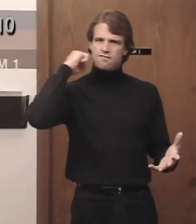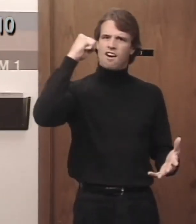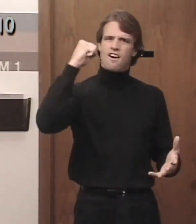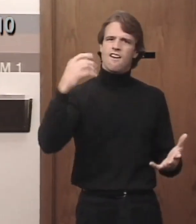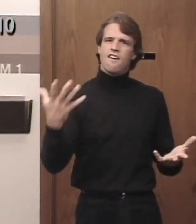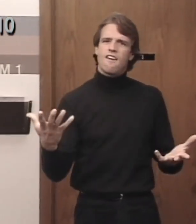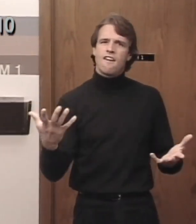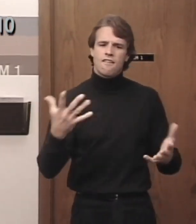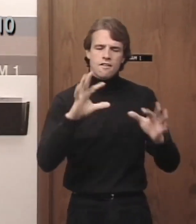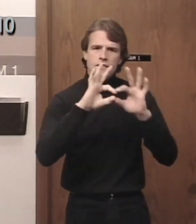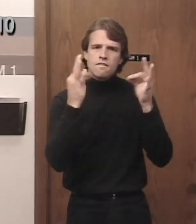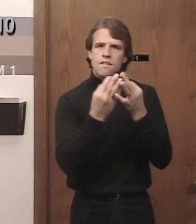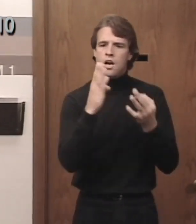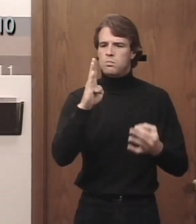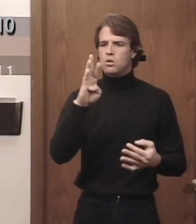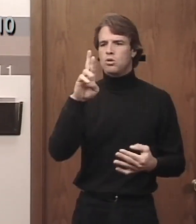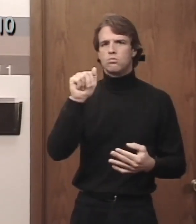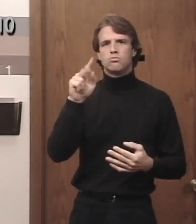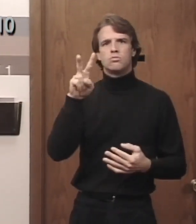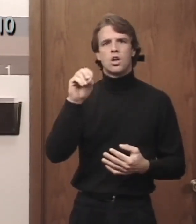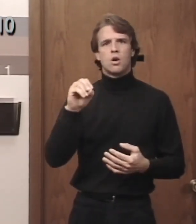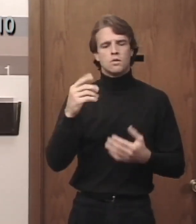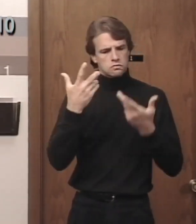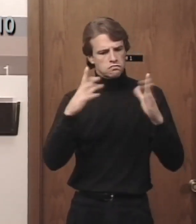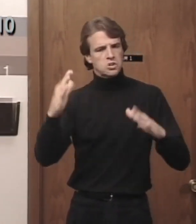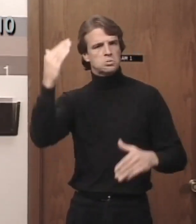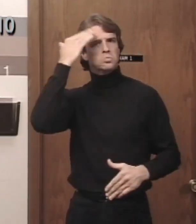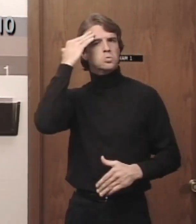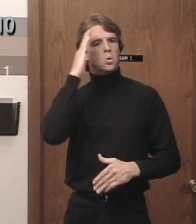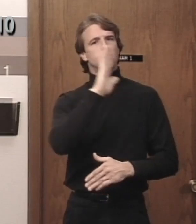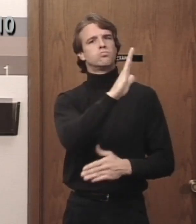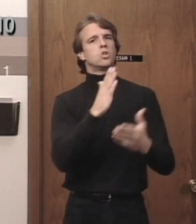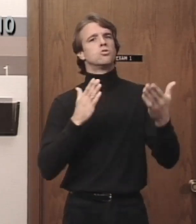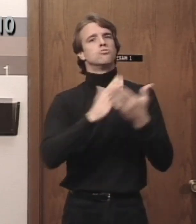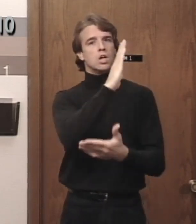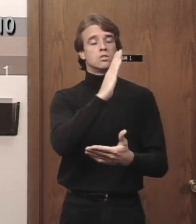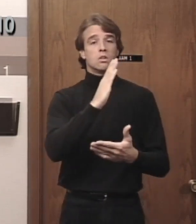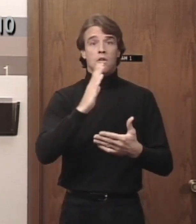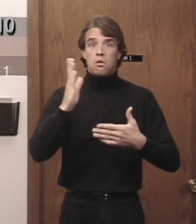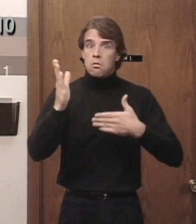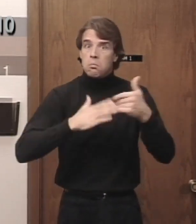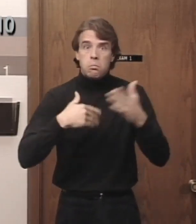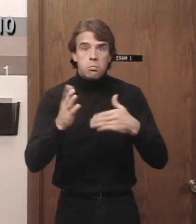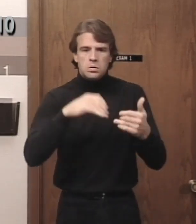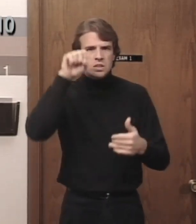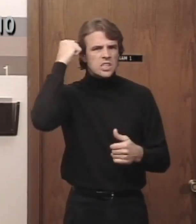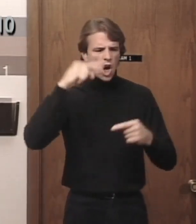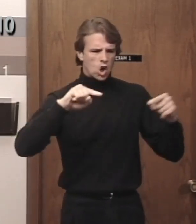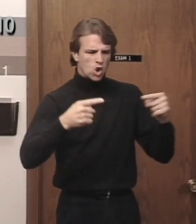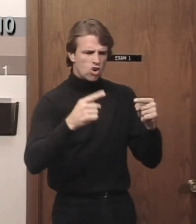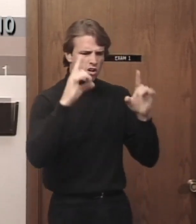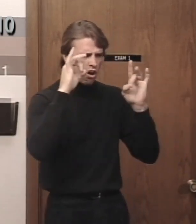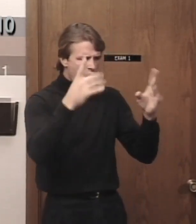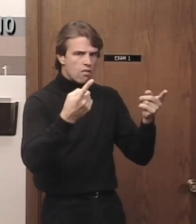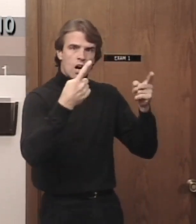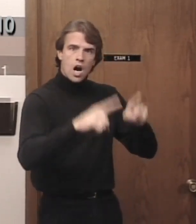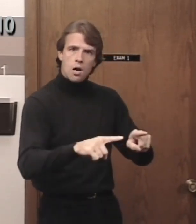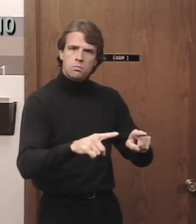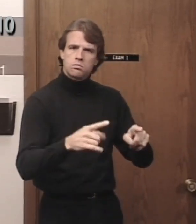Good for them. The Bravos know their rights. Even though Scott is suffering,